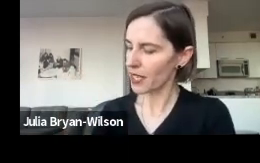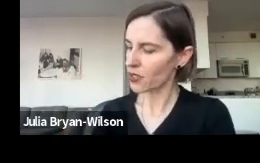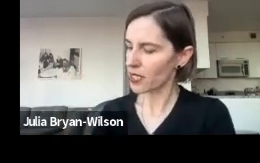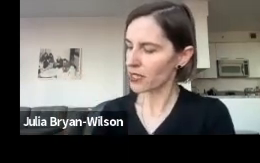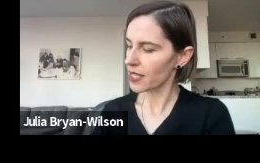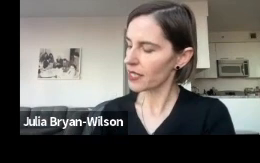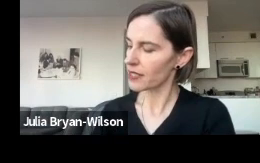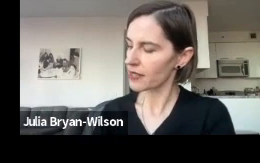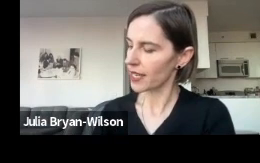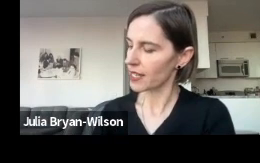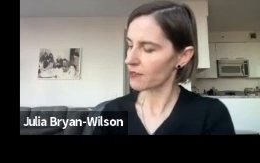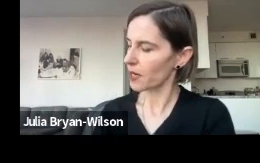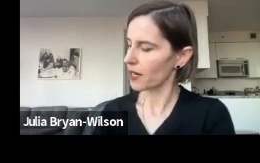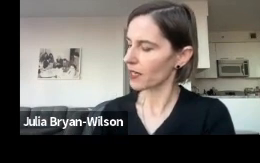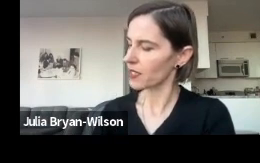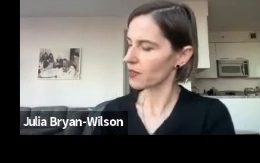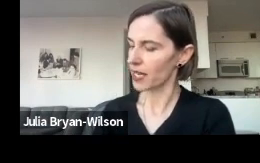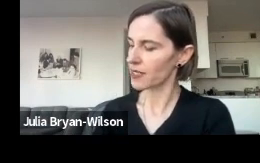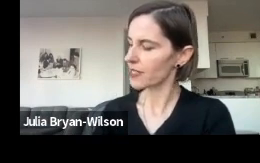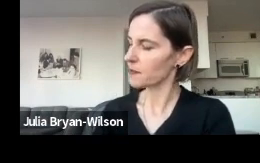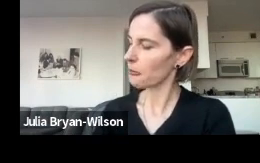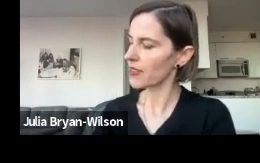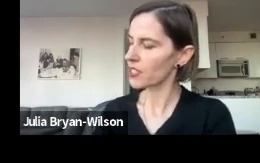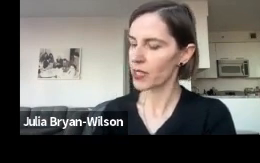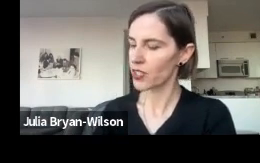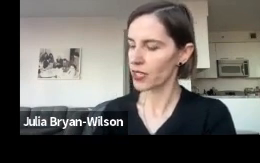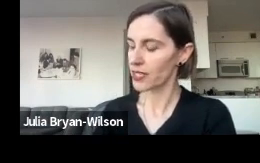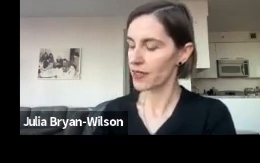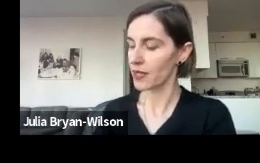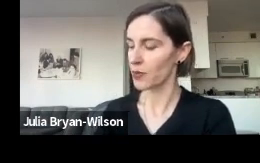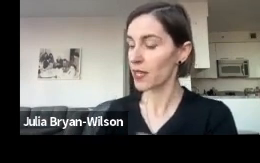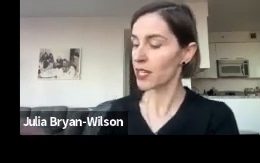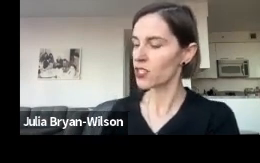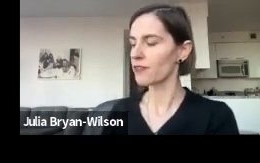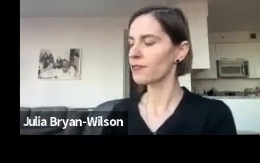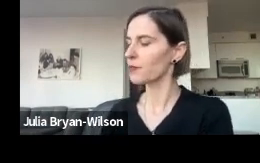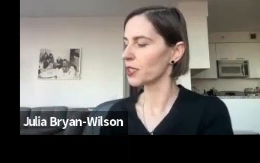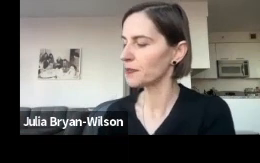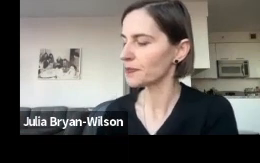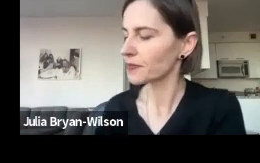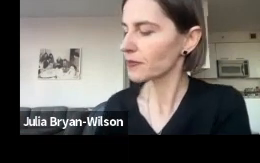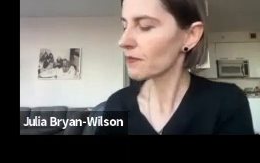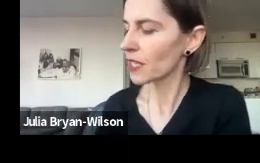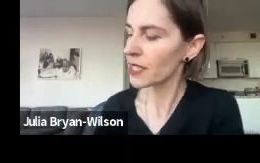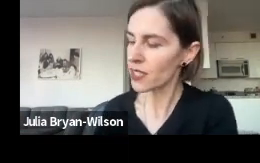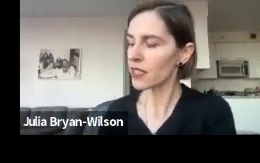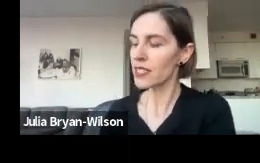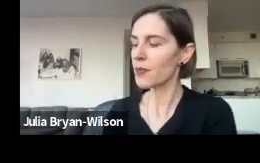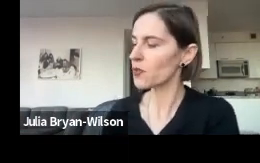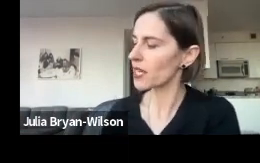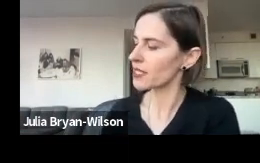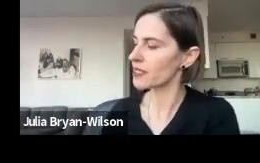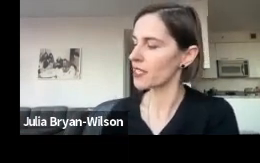African countries to the east, the lands of America to the west. This creature is in the image of a fibril.